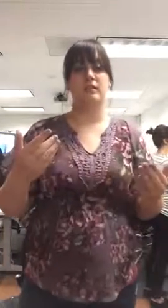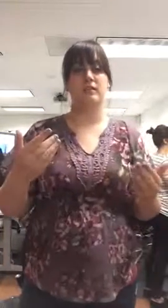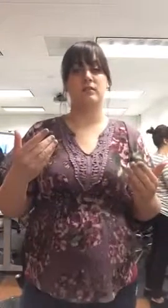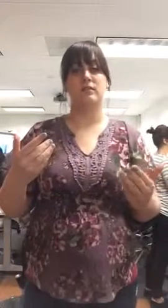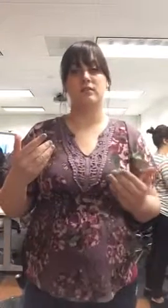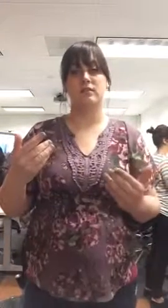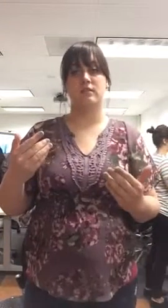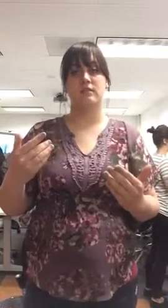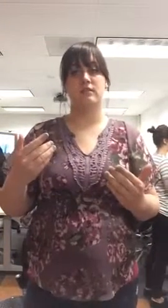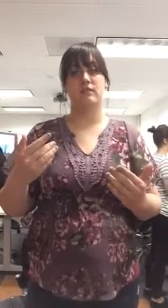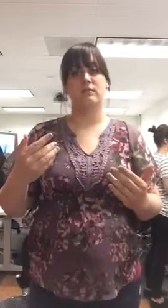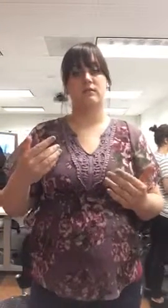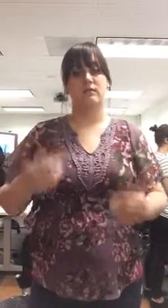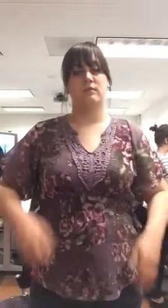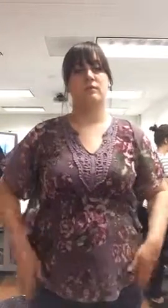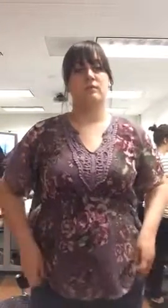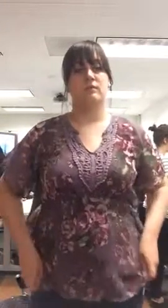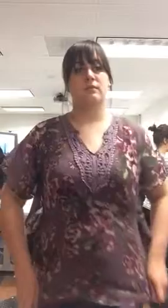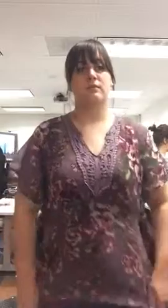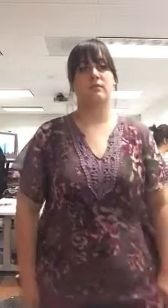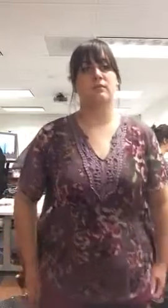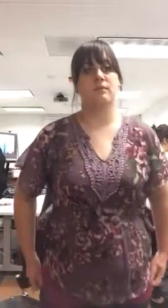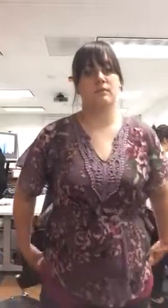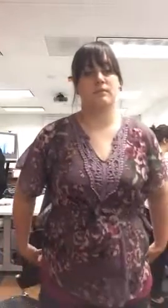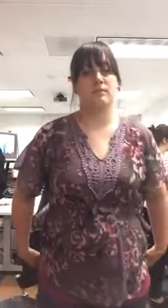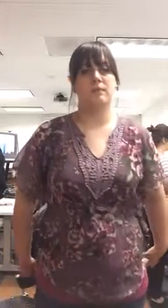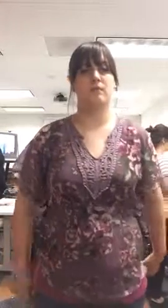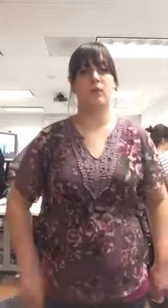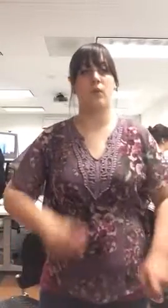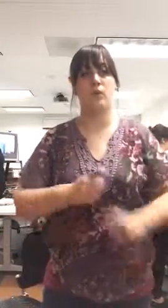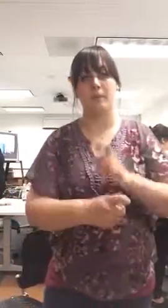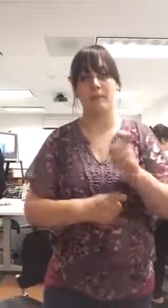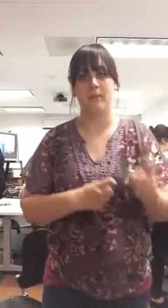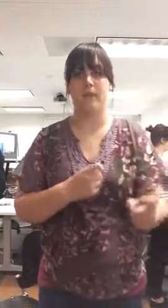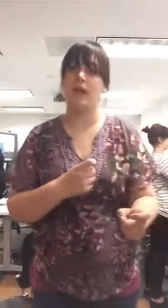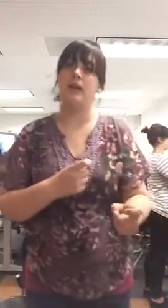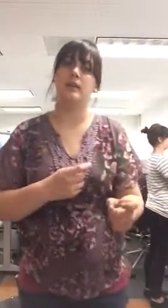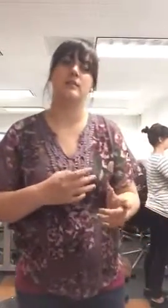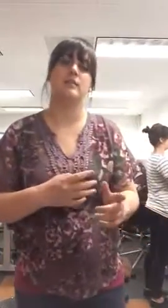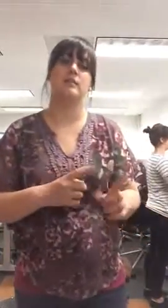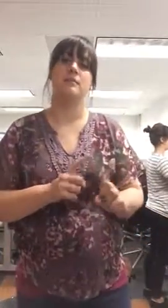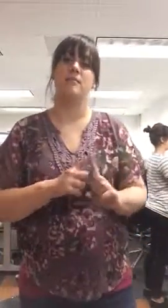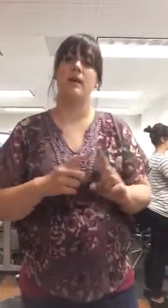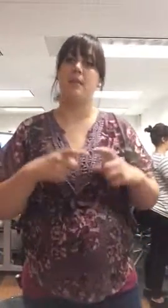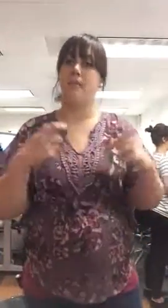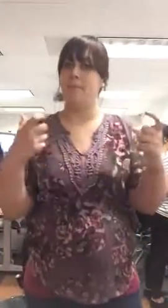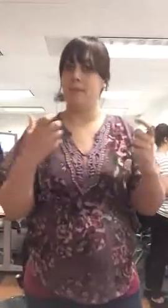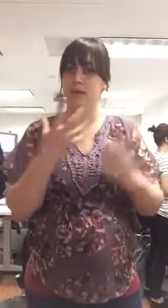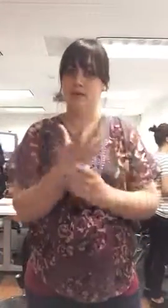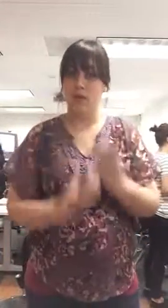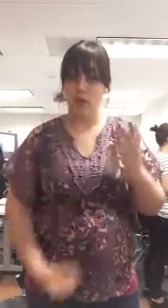be rebuilt, can be replaced, but probably the biggest loss, and there again, in any